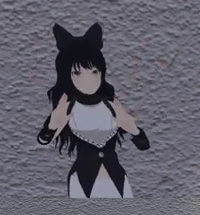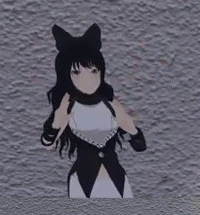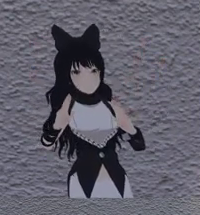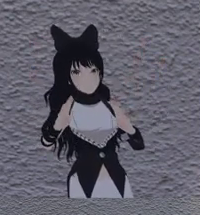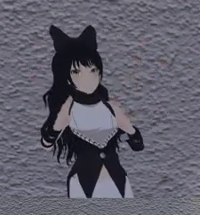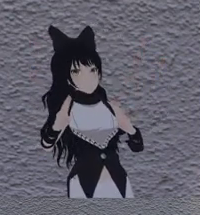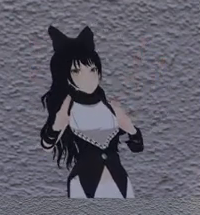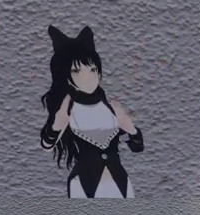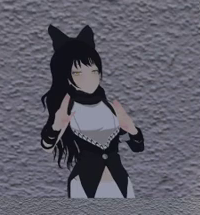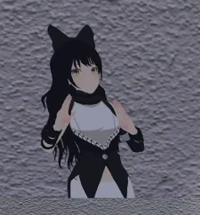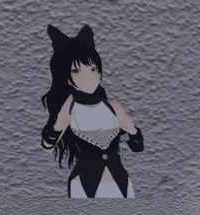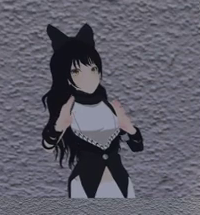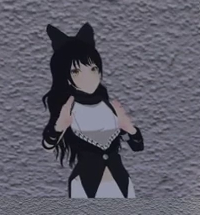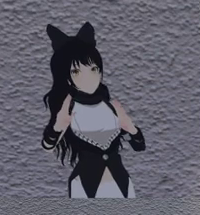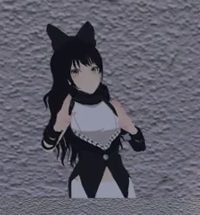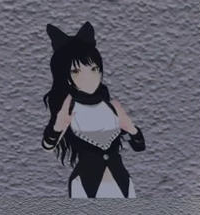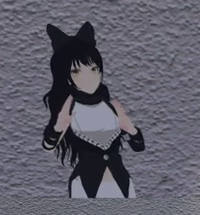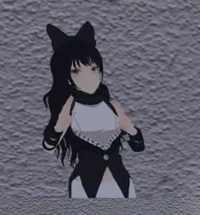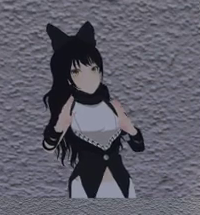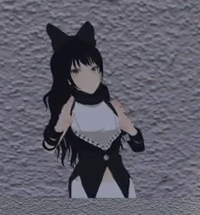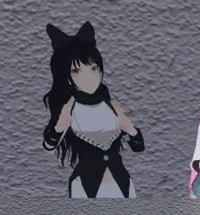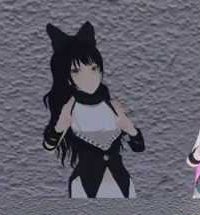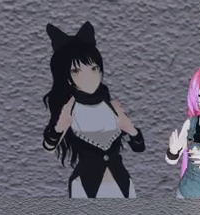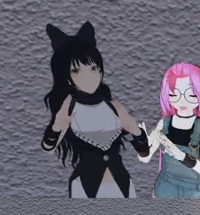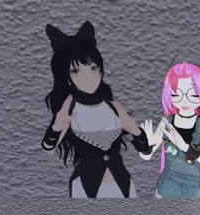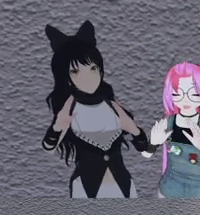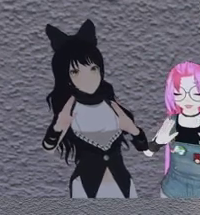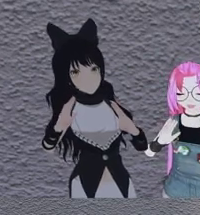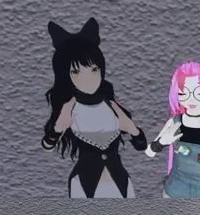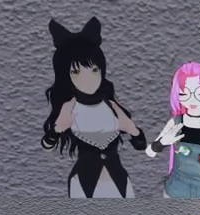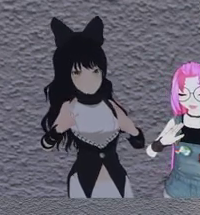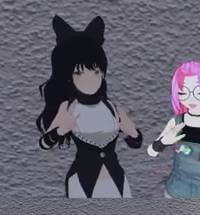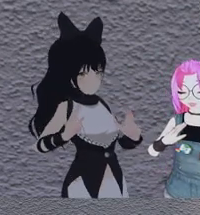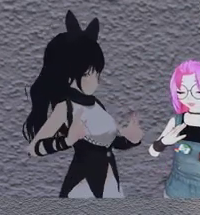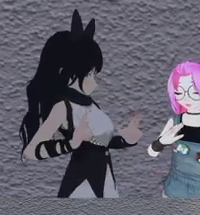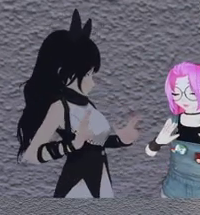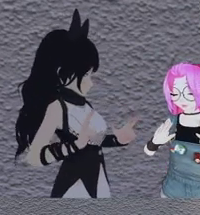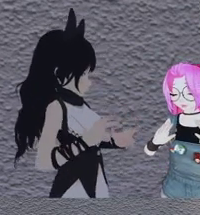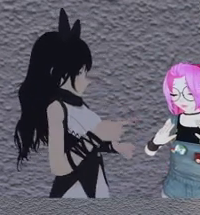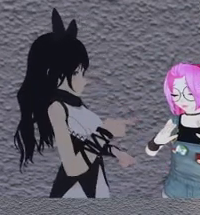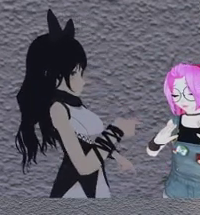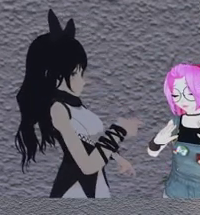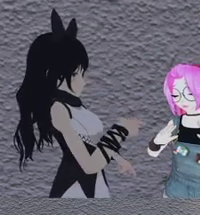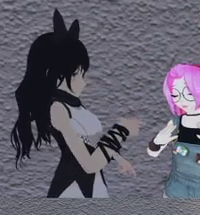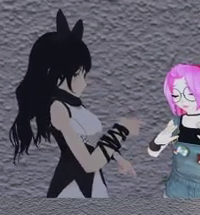going to be using 3 hands, just like that. If you don't have index, just use open hands.